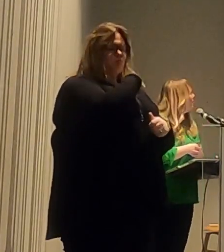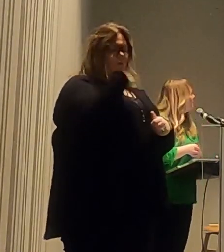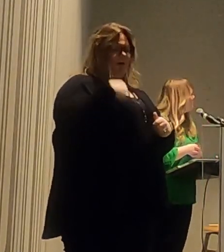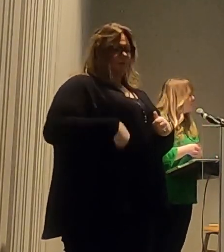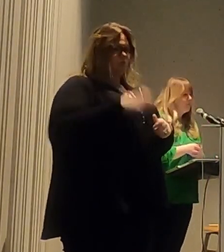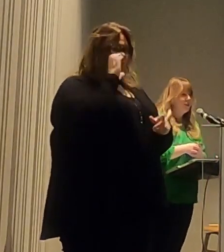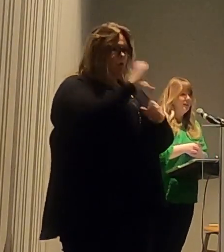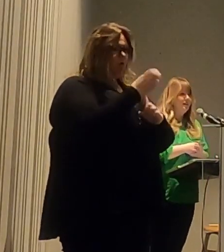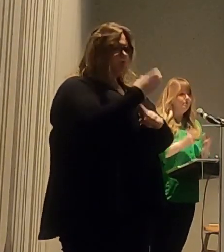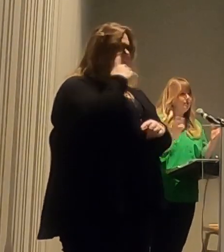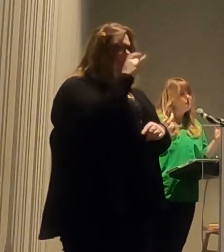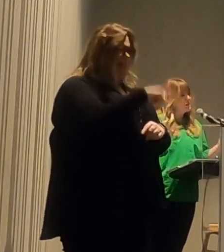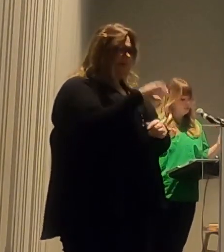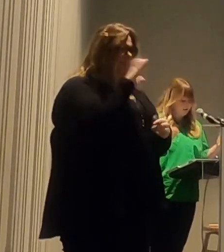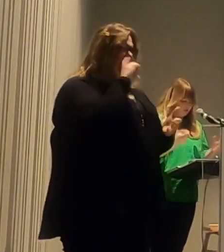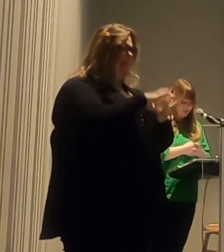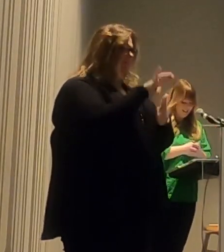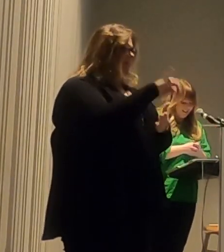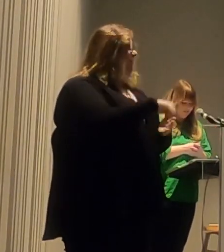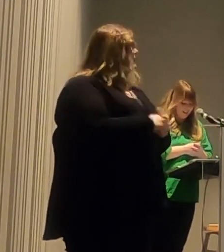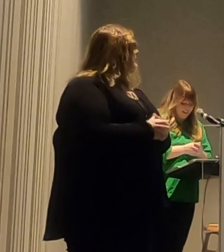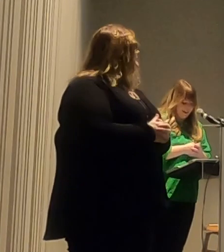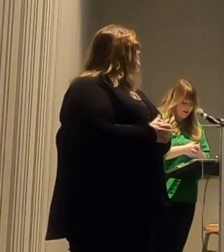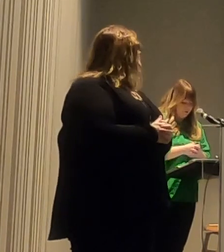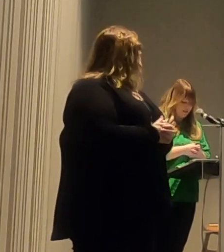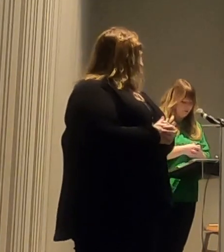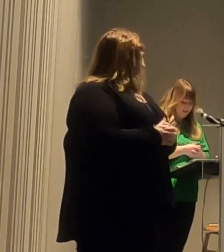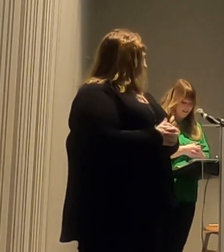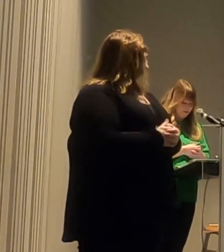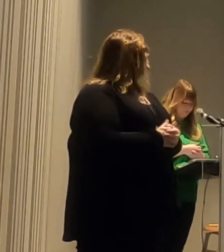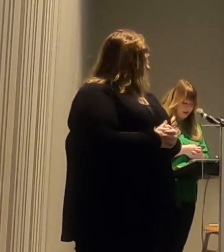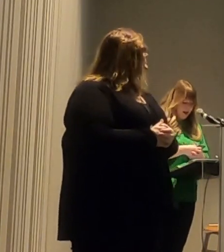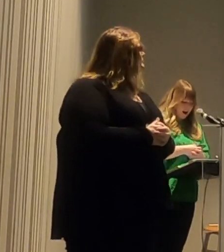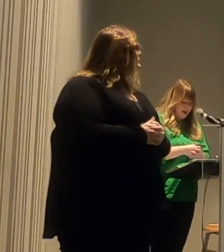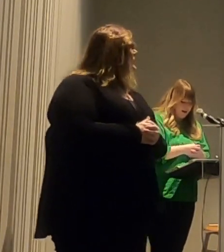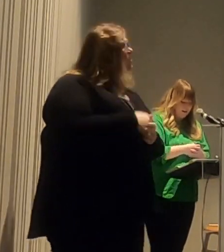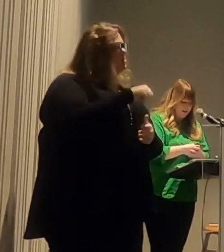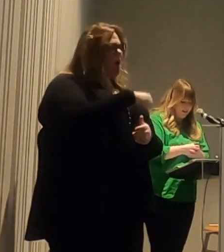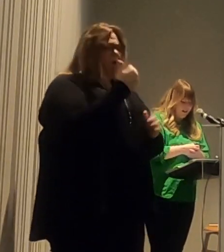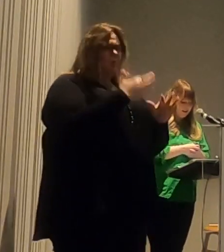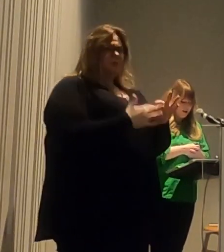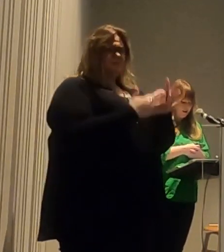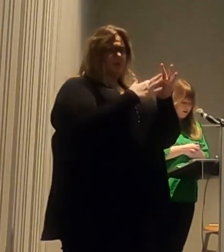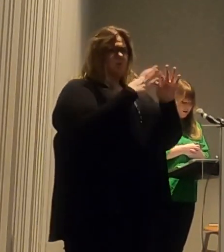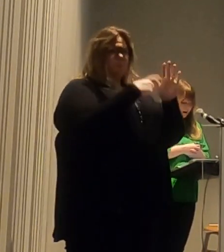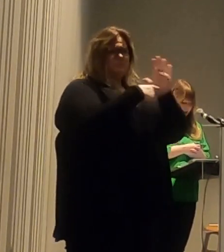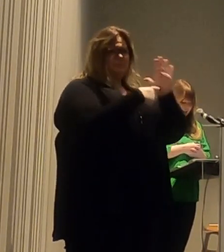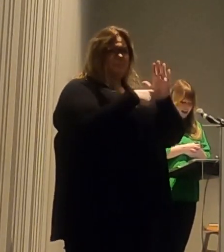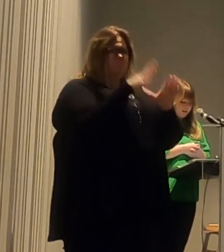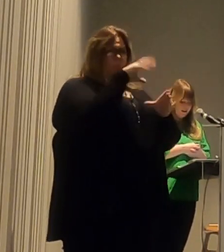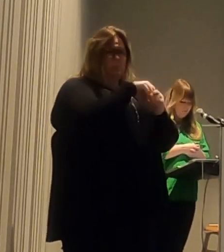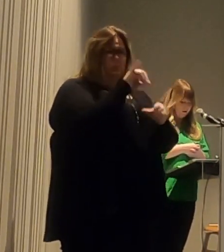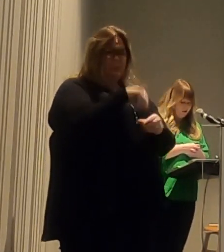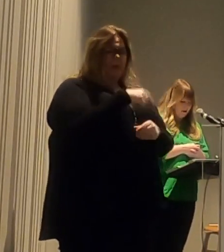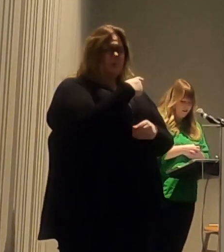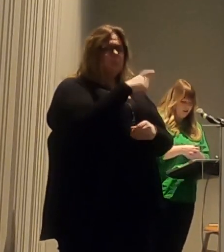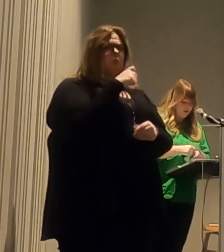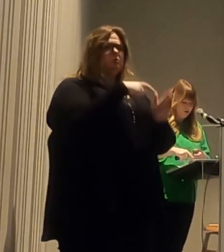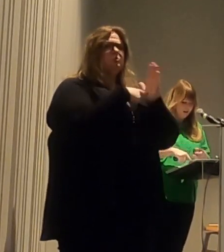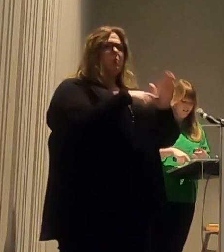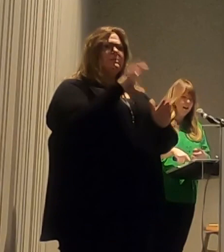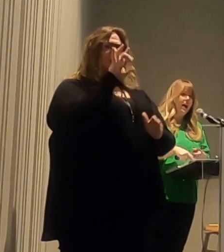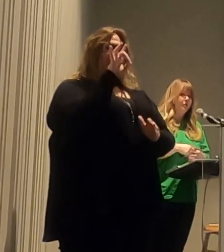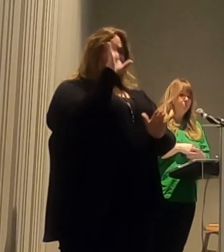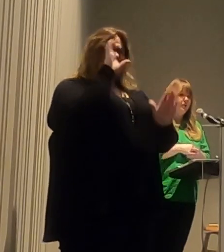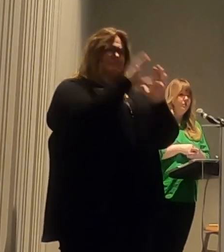So there are also some very special or significant symbolism, and these are 8 symbols that